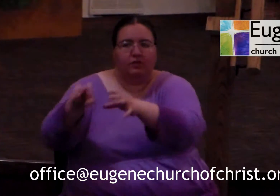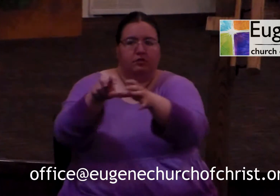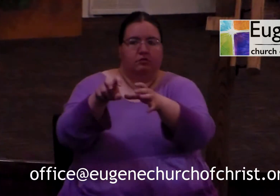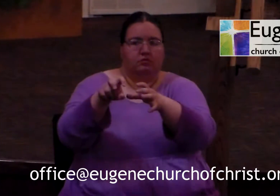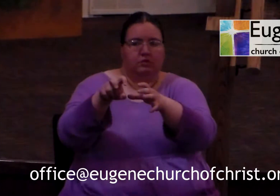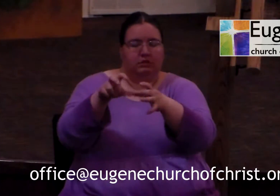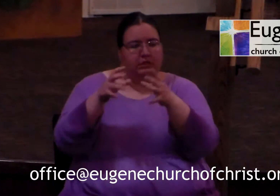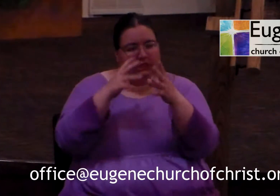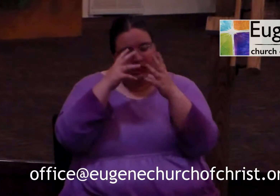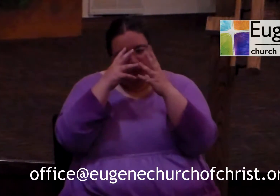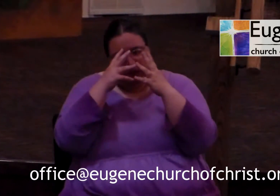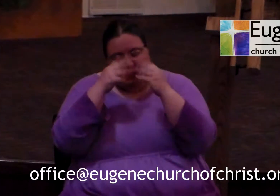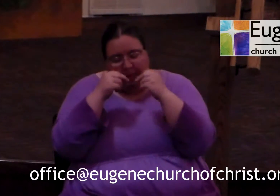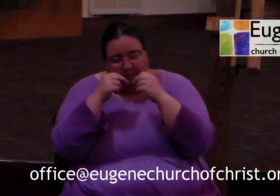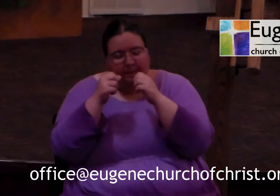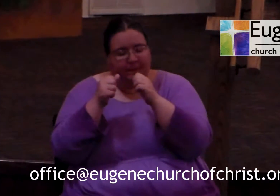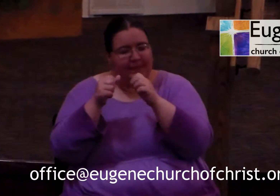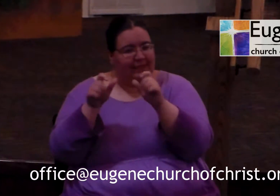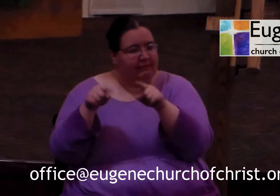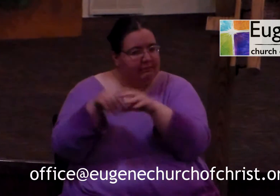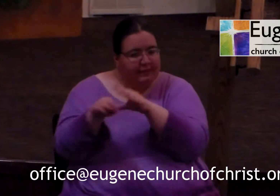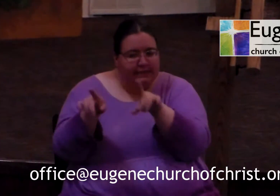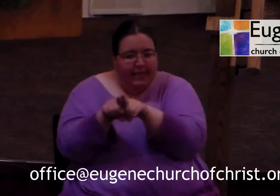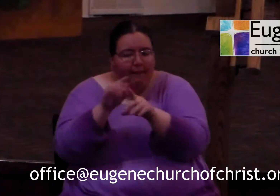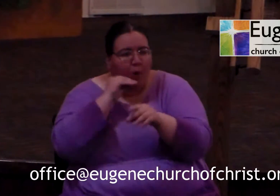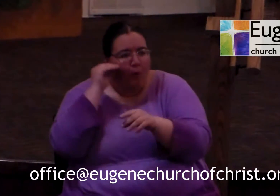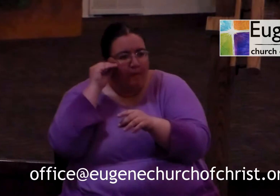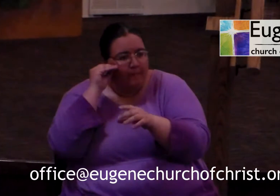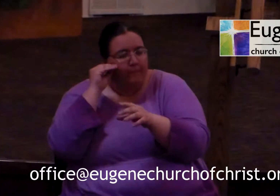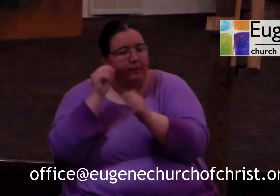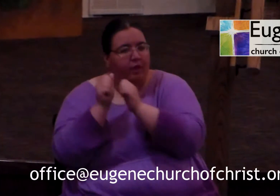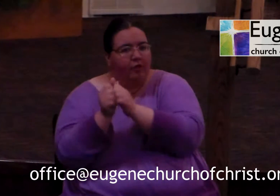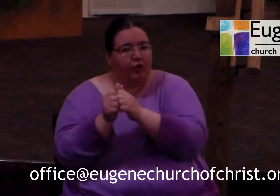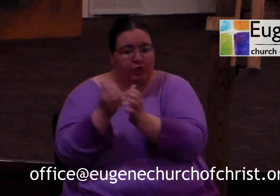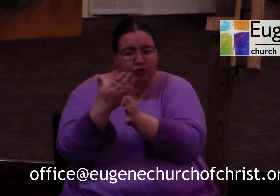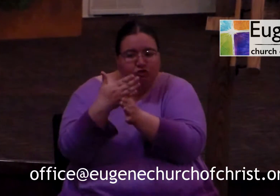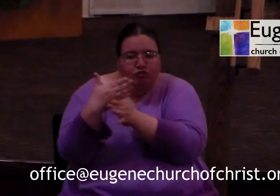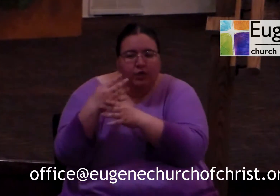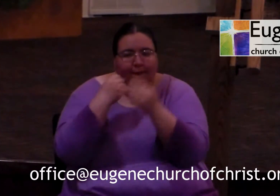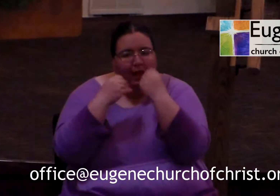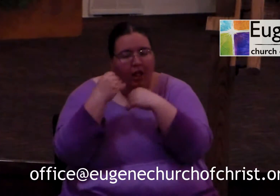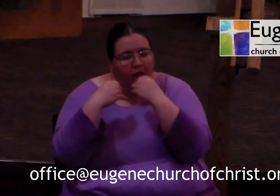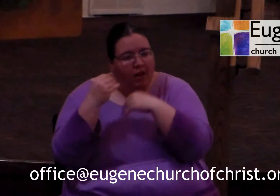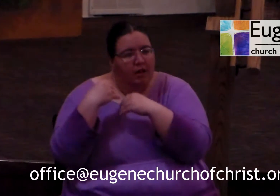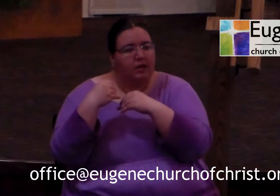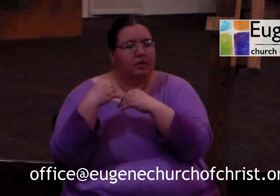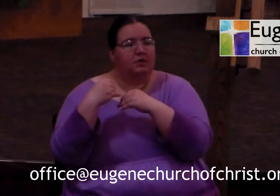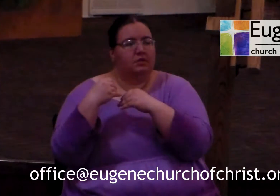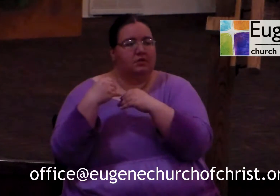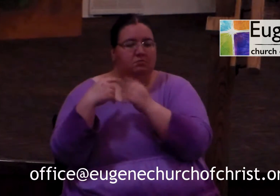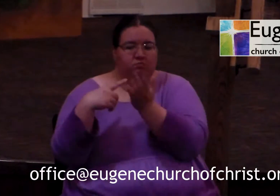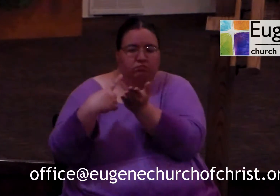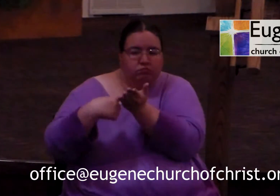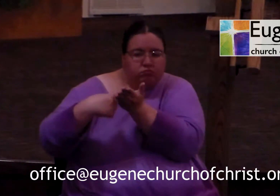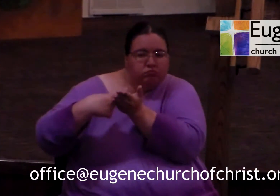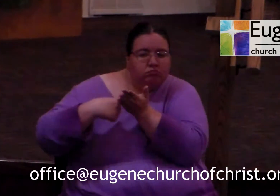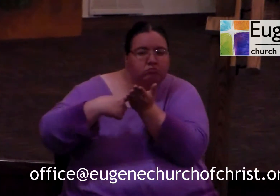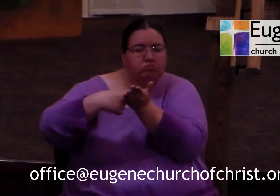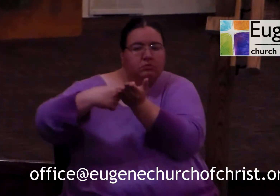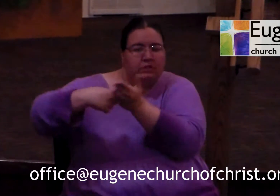homes with these people. You have shared meals. You have talked about the deepest things of